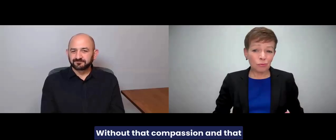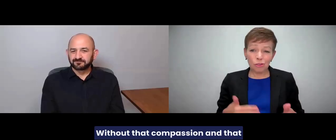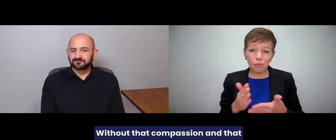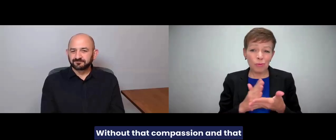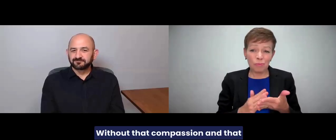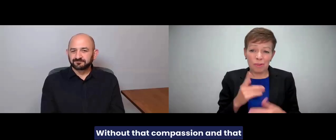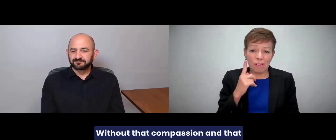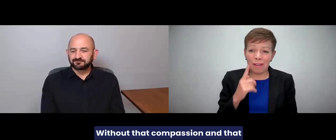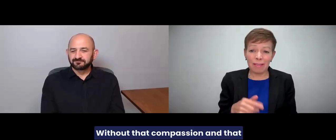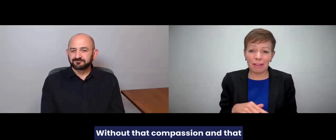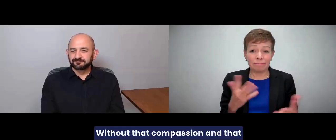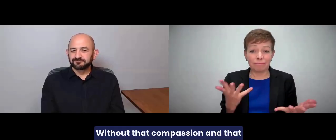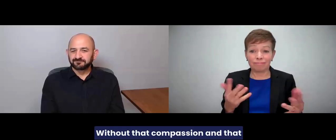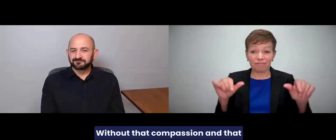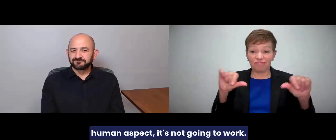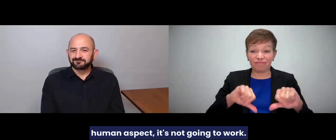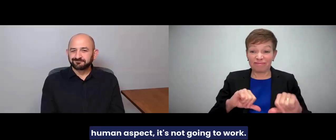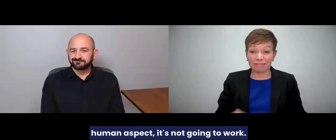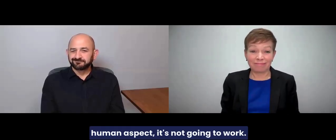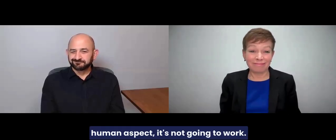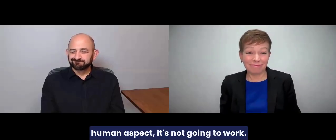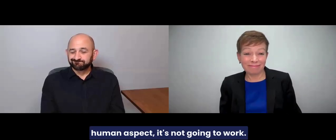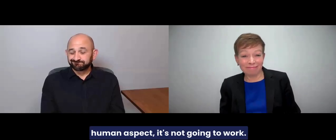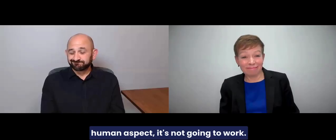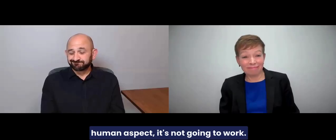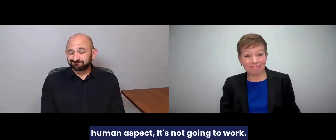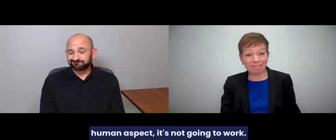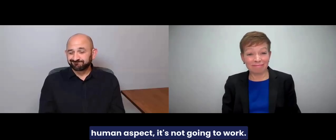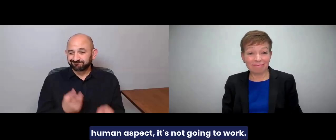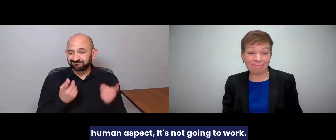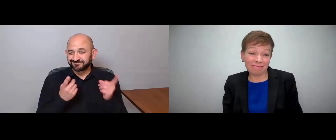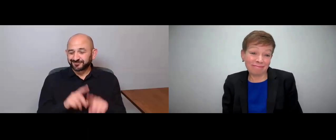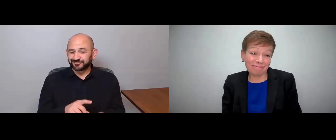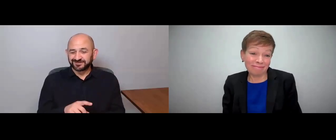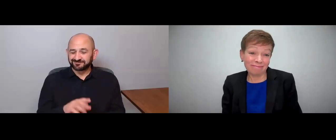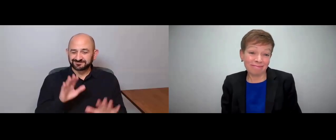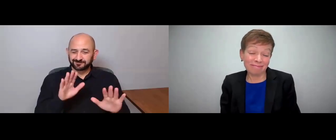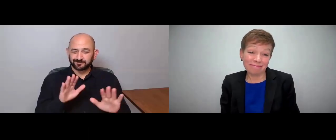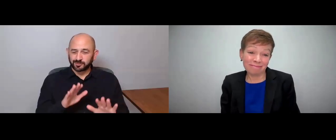Without that compassion and that human aspect, it's not going to work.